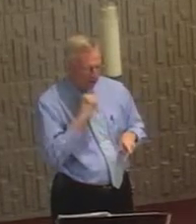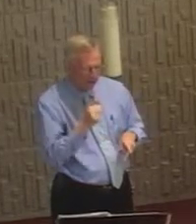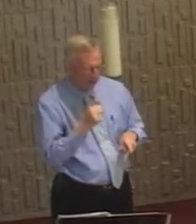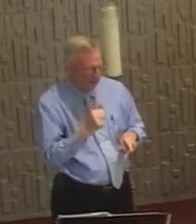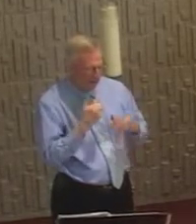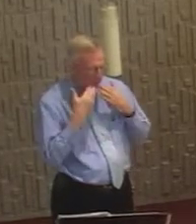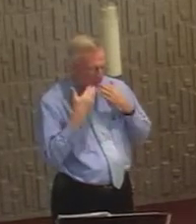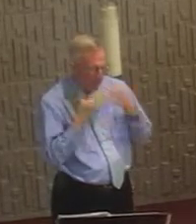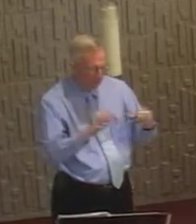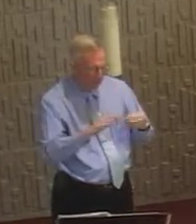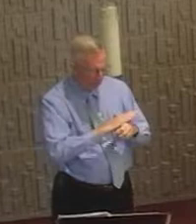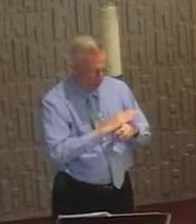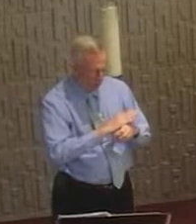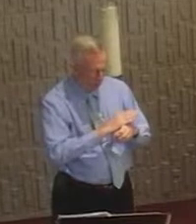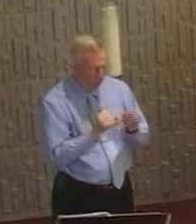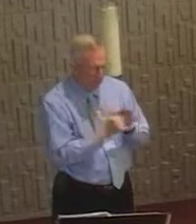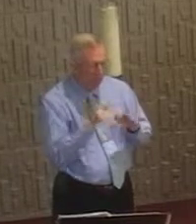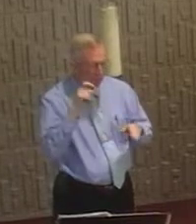they have.